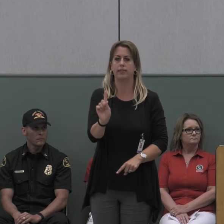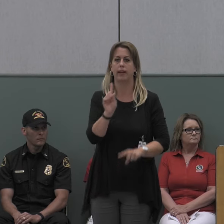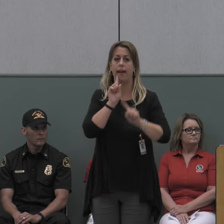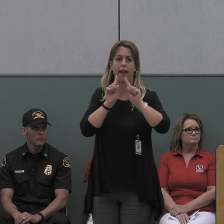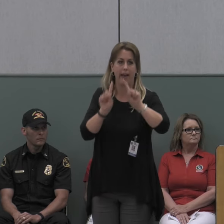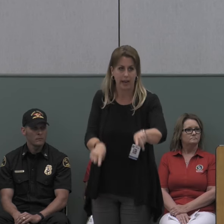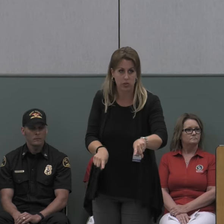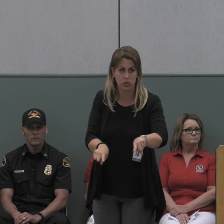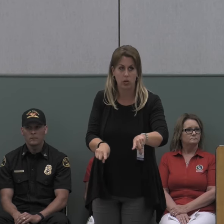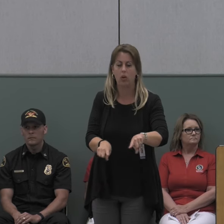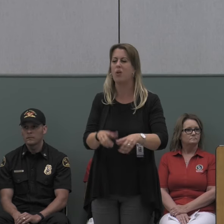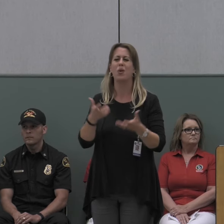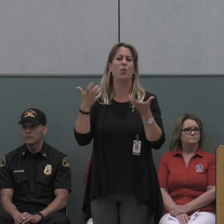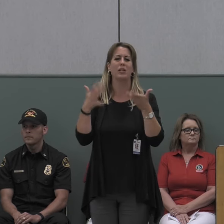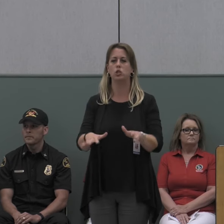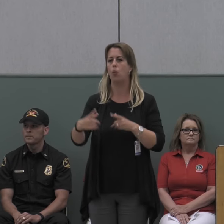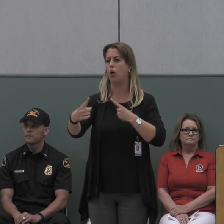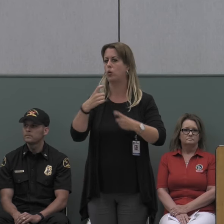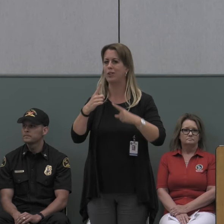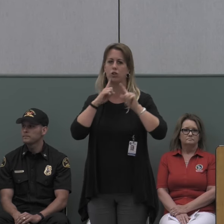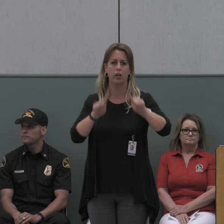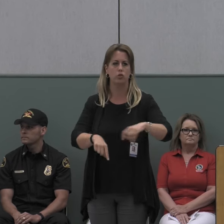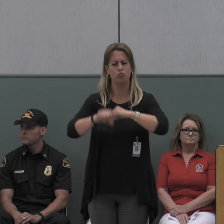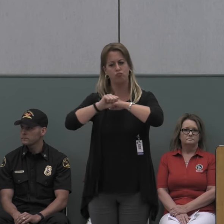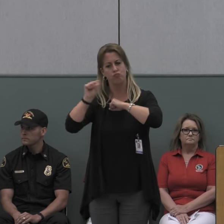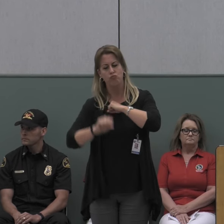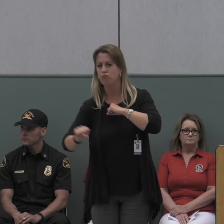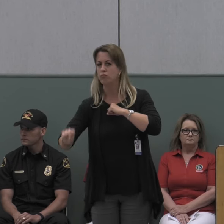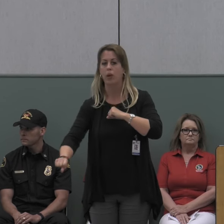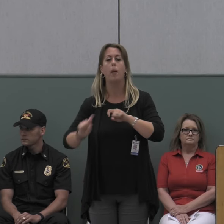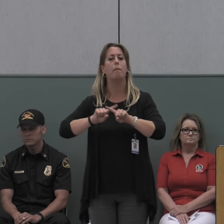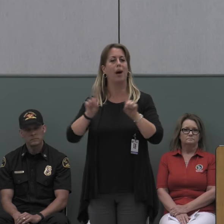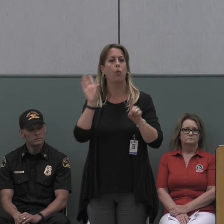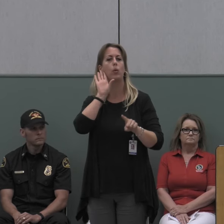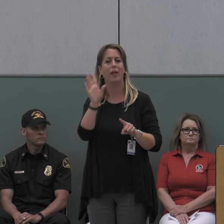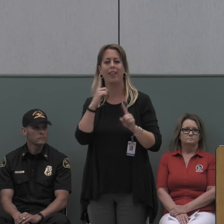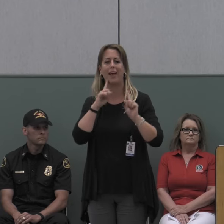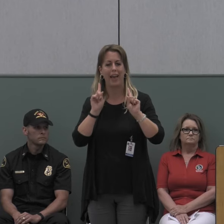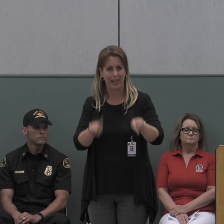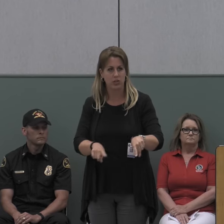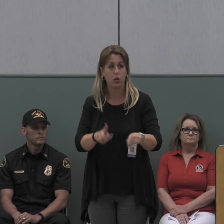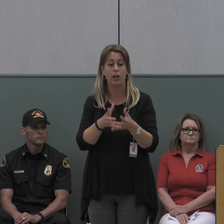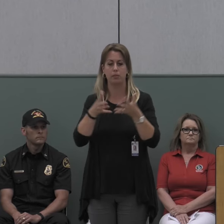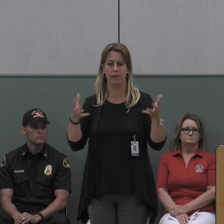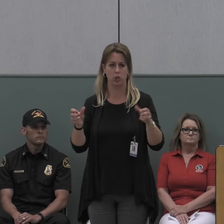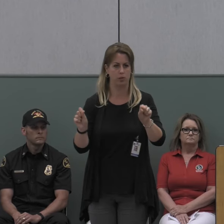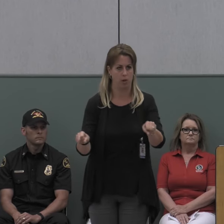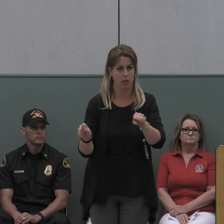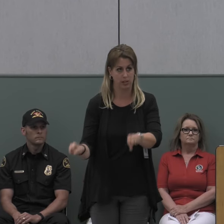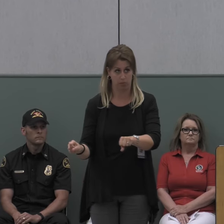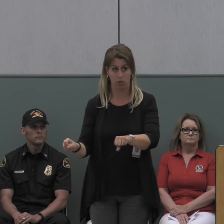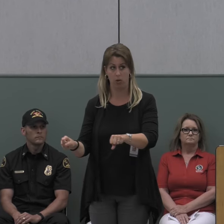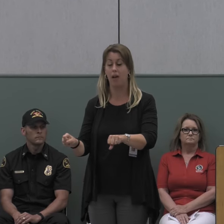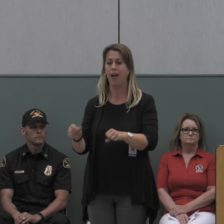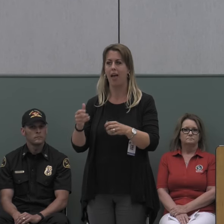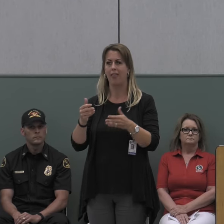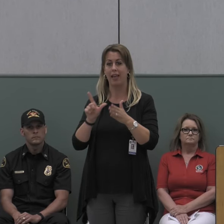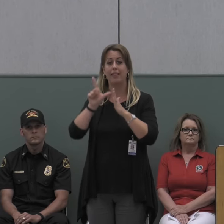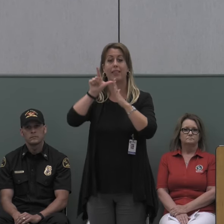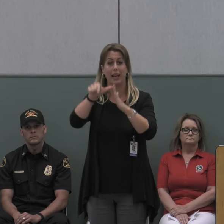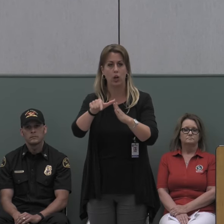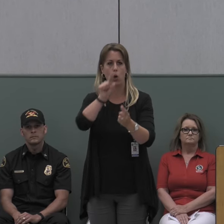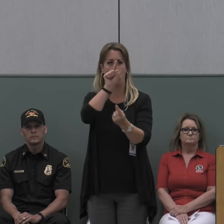take a lot of it, but we'll answer as much as we can. And then after that, we'll have a one-on-one basis, and you can talk to everybody on a one-on-one